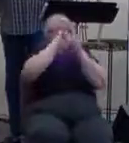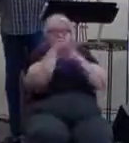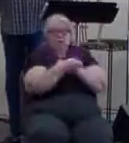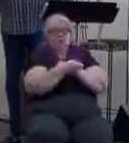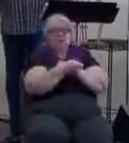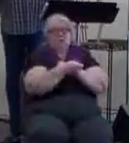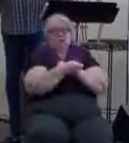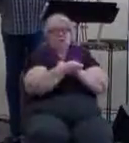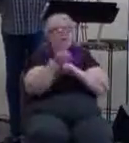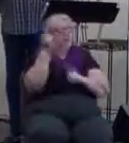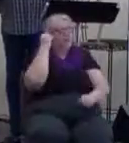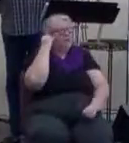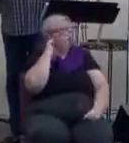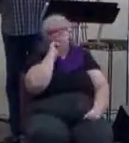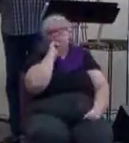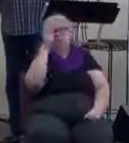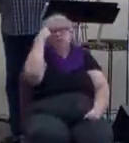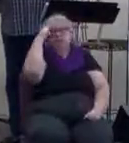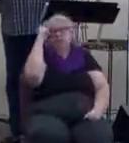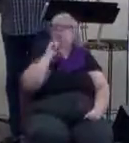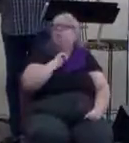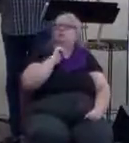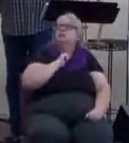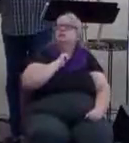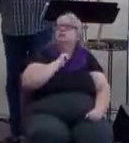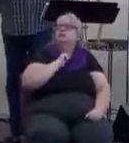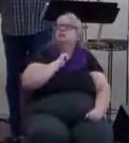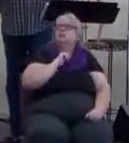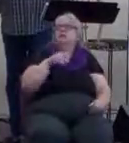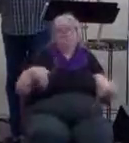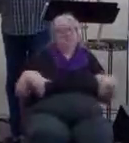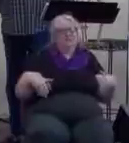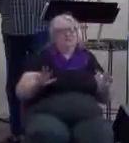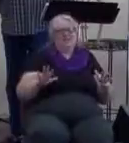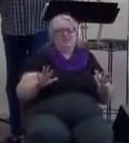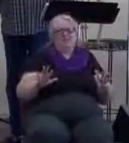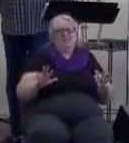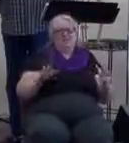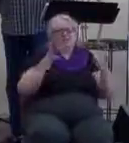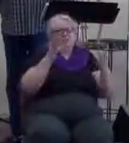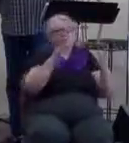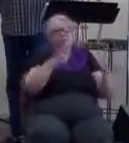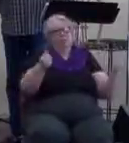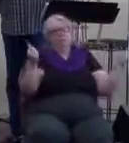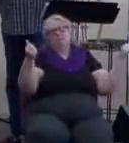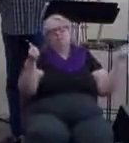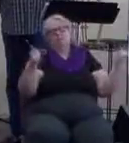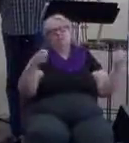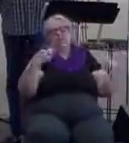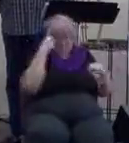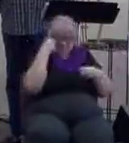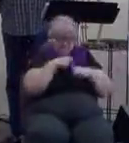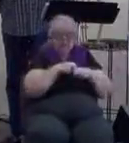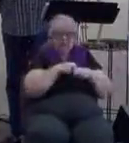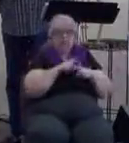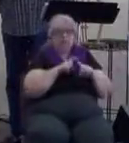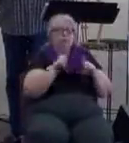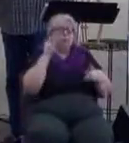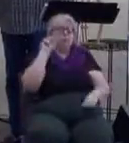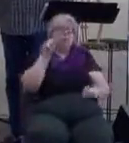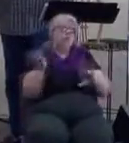And if it's not for me, just let it roll up my back. And it's hard. But you got to do that.